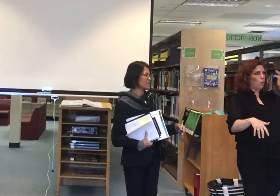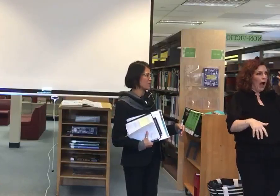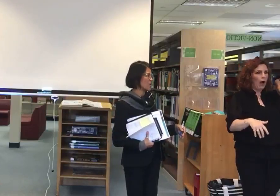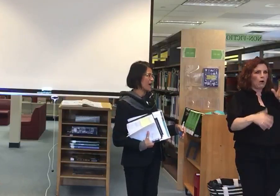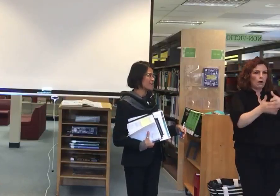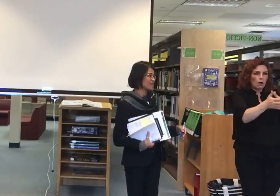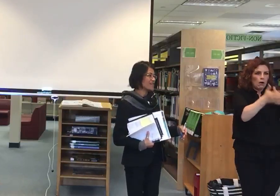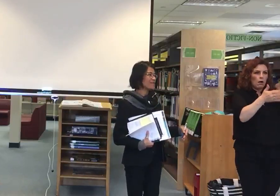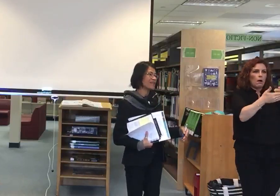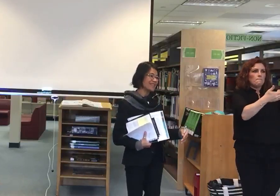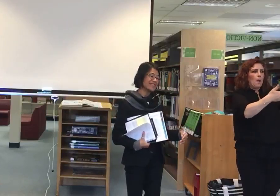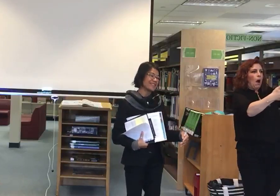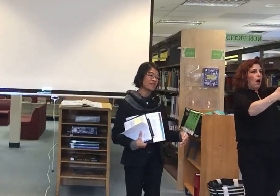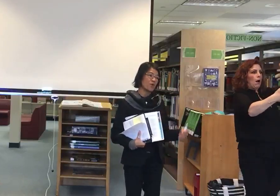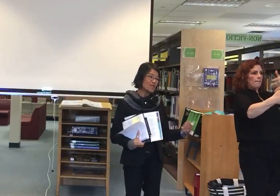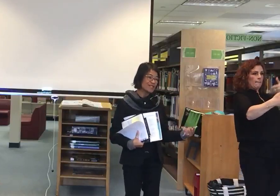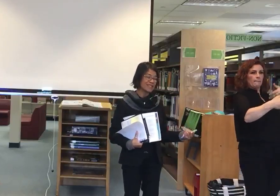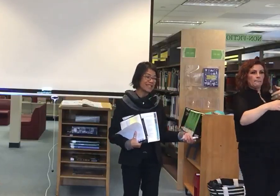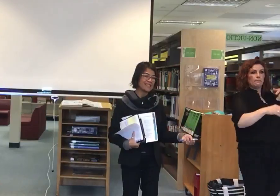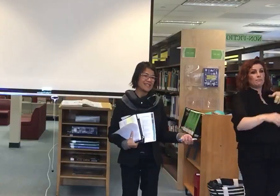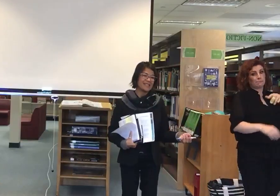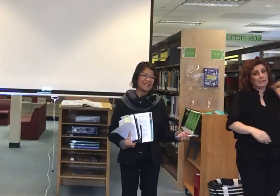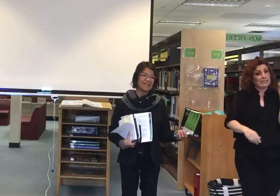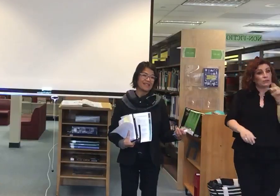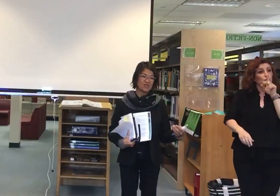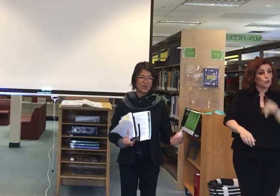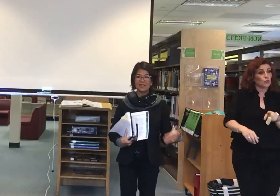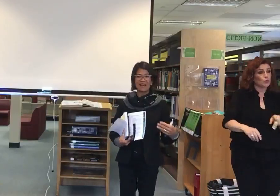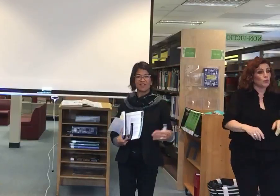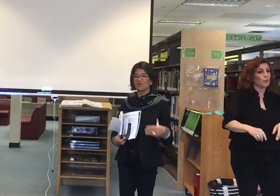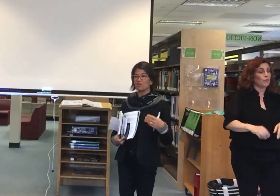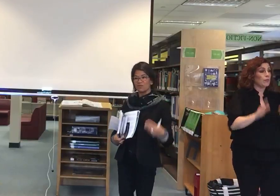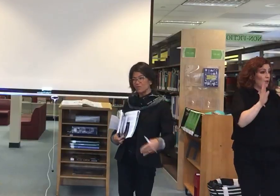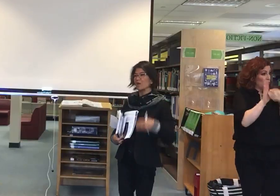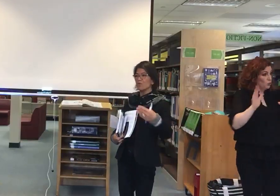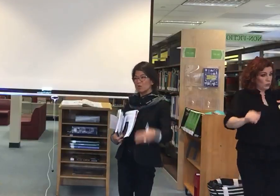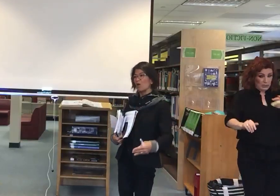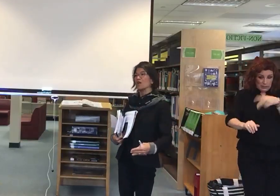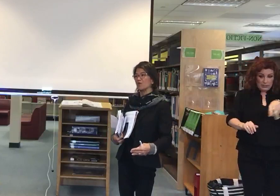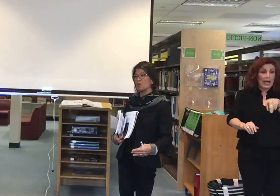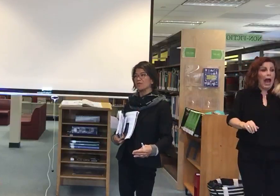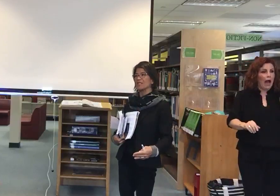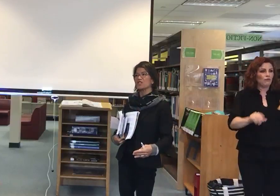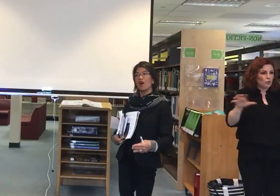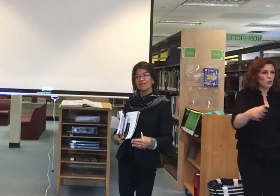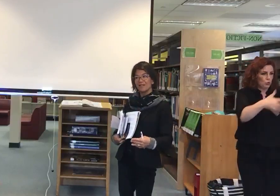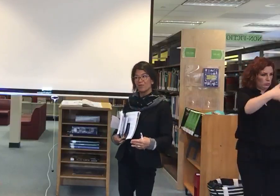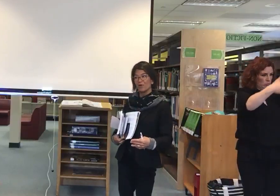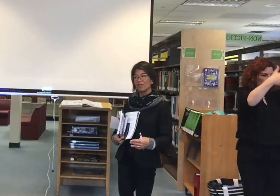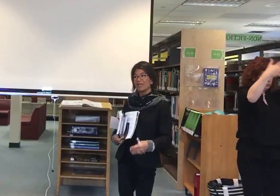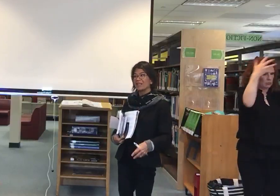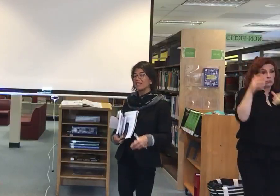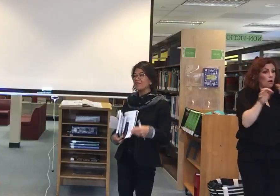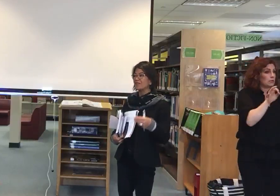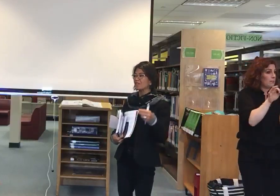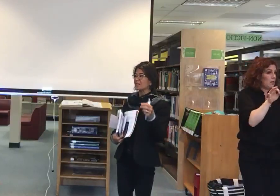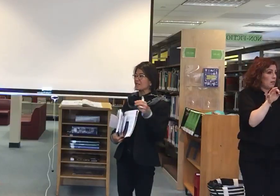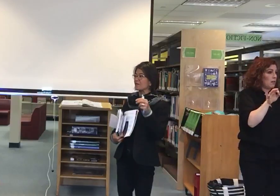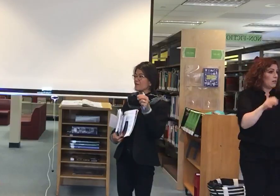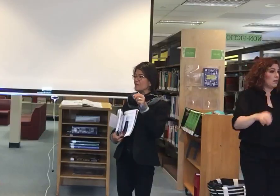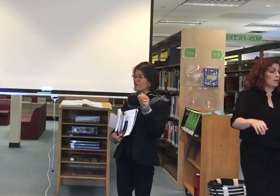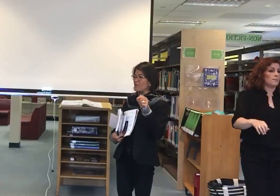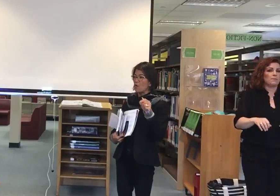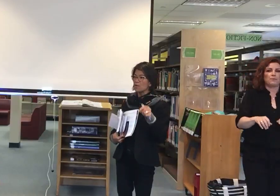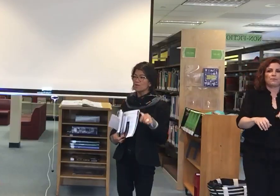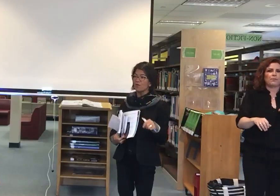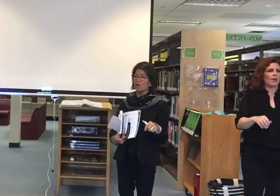of lead time that's required. But it is, and unfortunately, the students have to jump through a lot of hoops, and it's not simple. Like even just